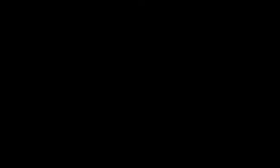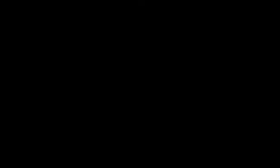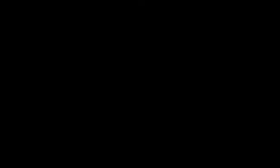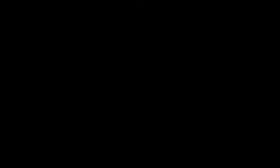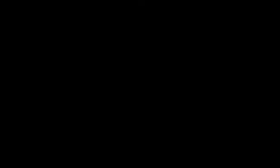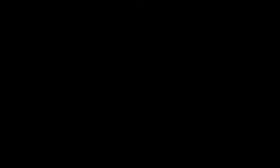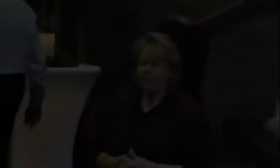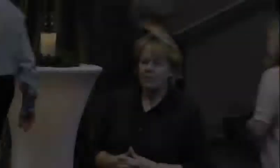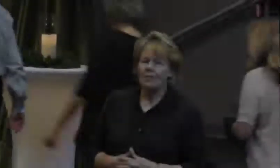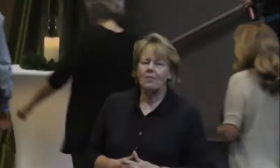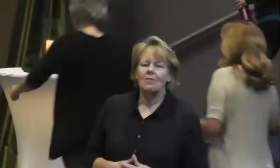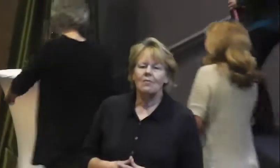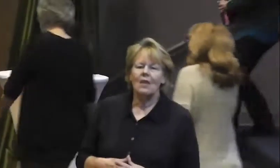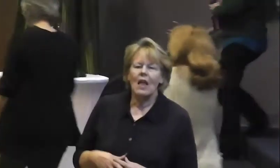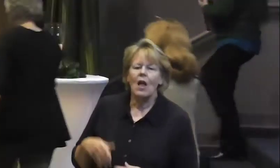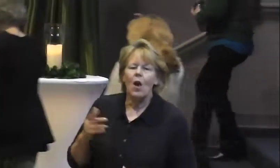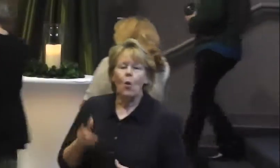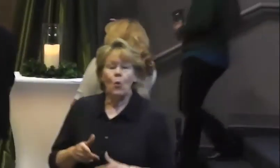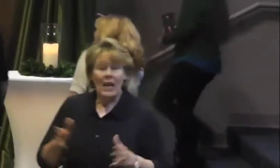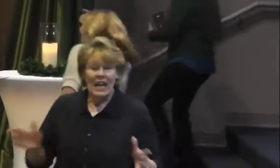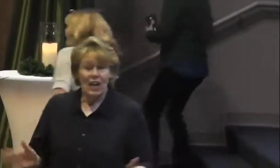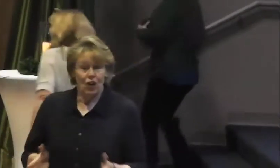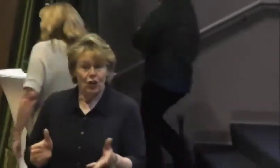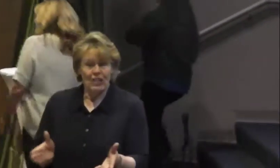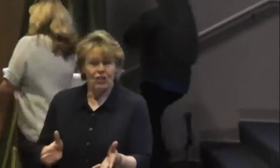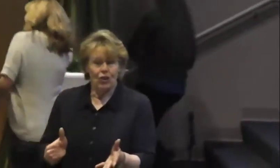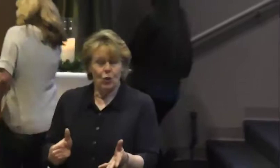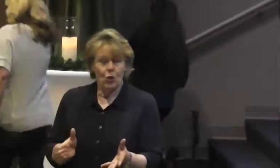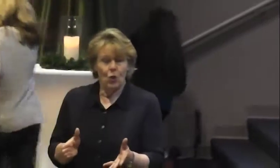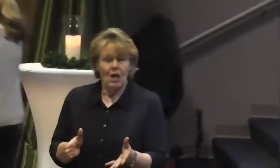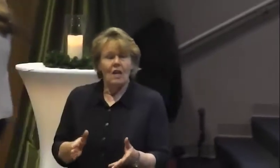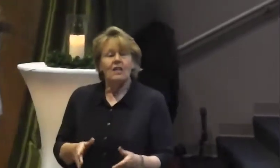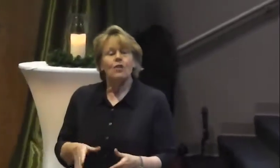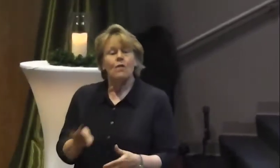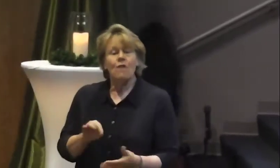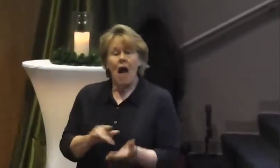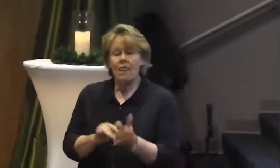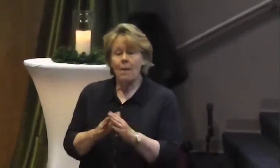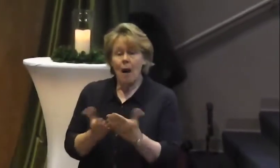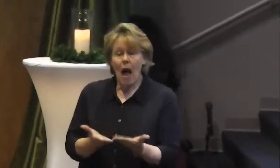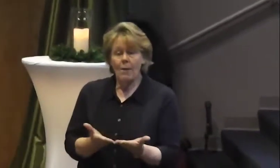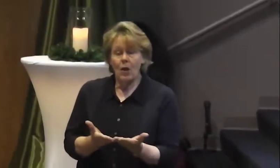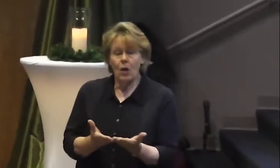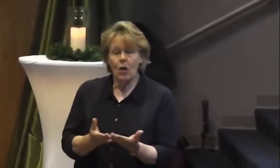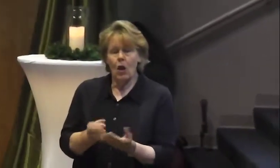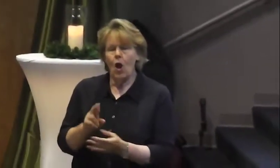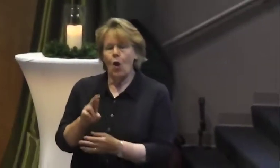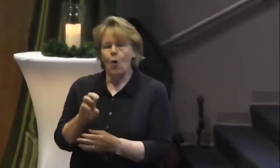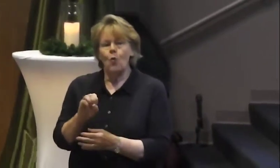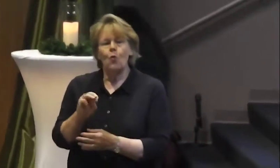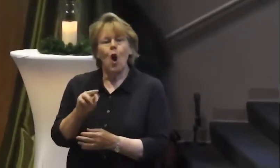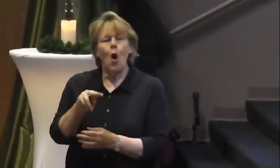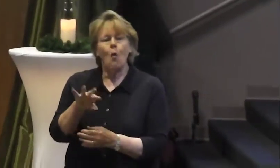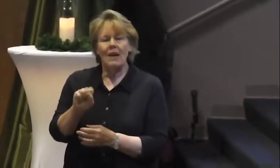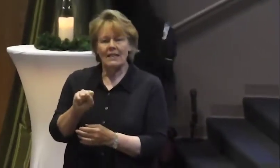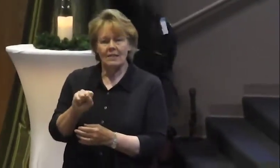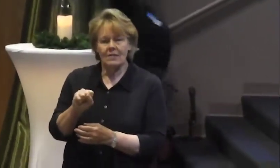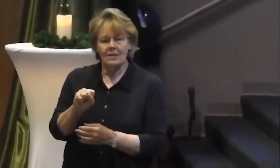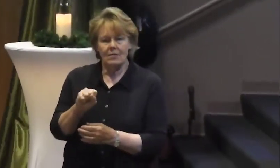Let me encourage you to find in the Bible, Romans chapter 8, Paul's letter to the Romans. And you can see the page number there. And while you're